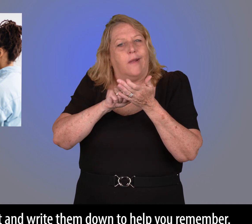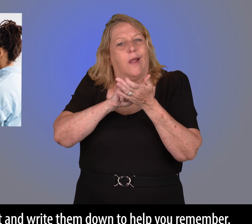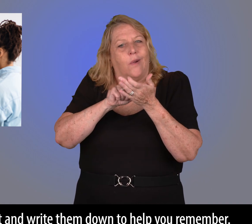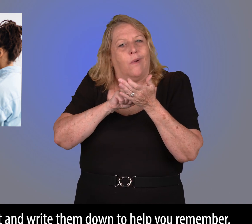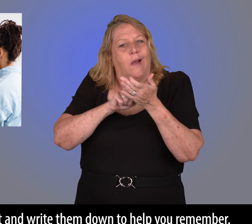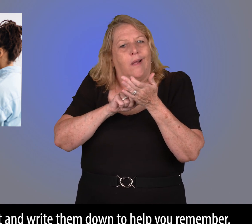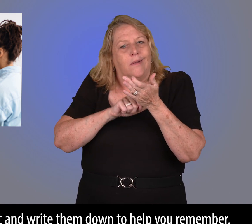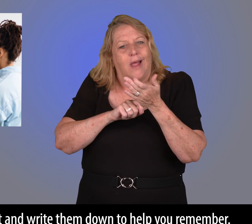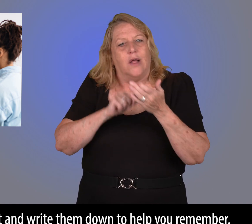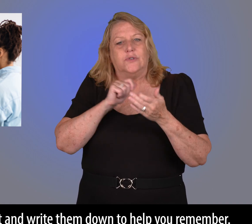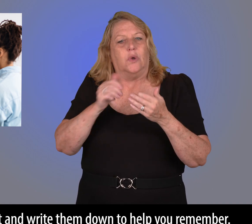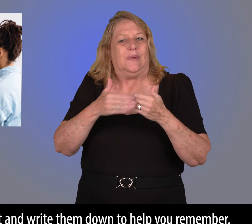you remember.